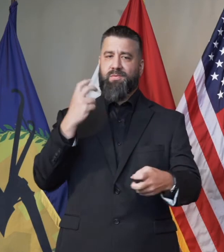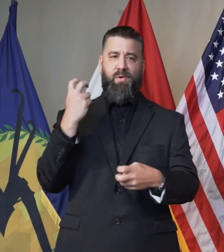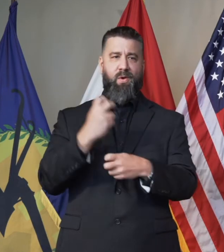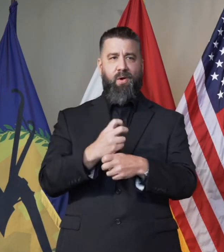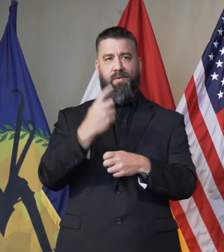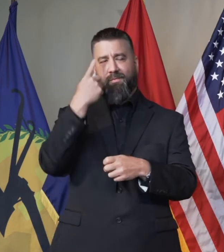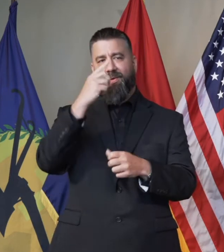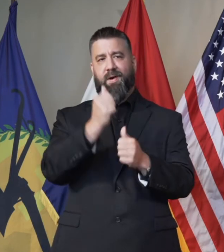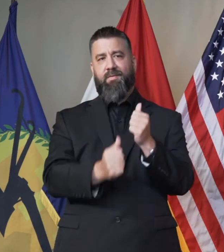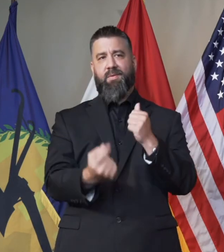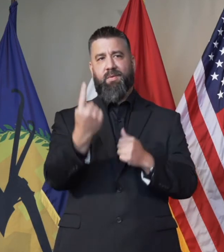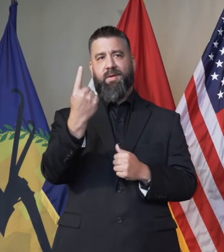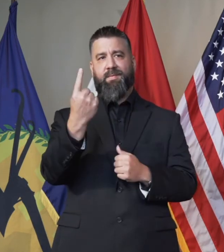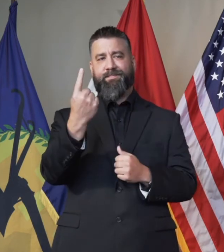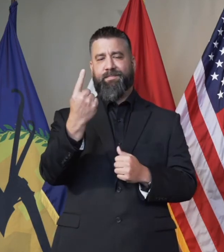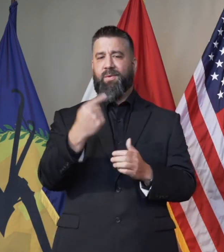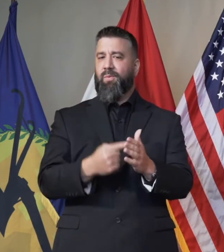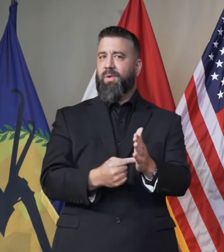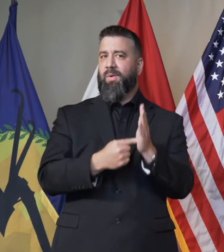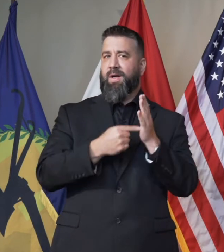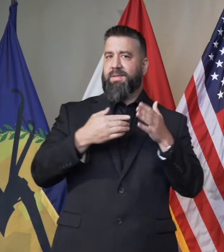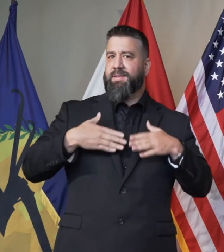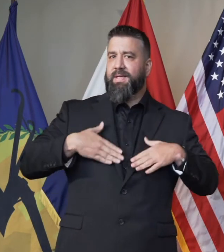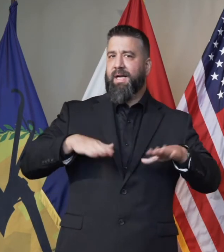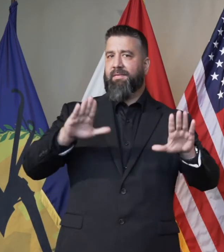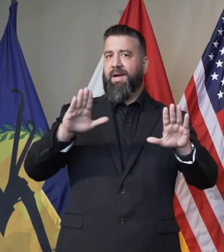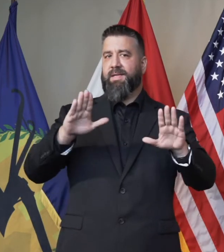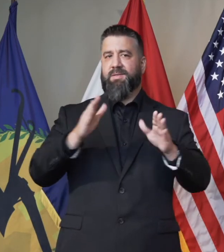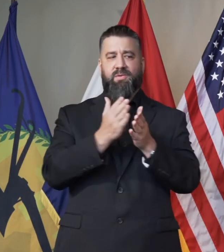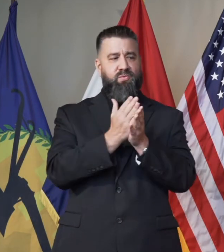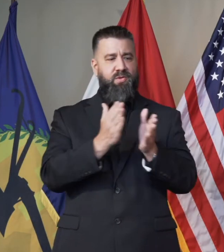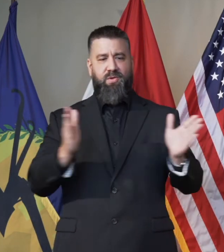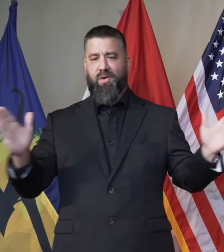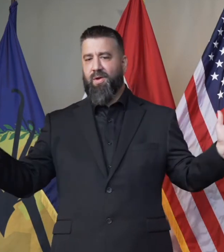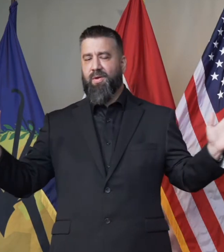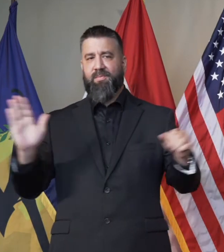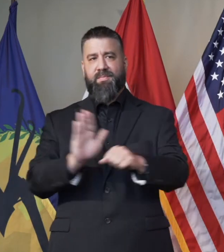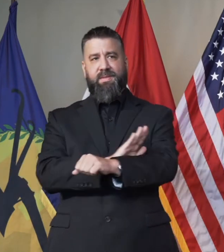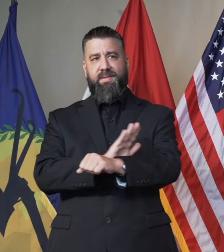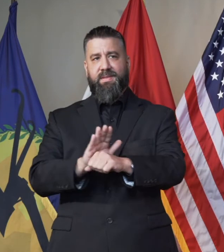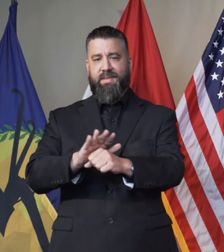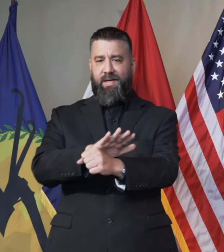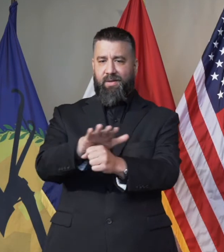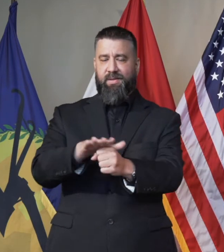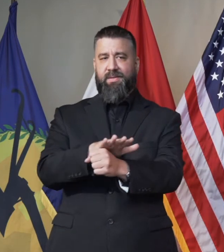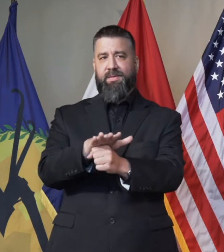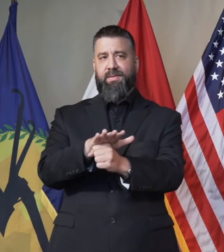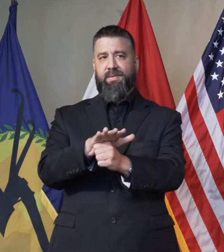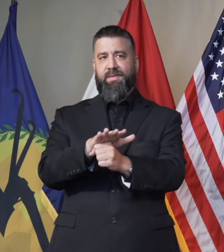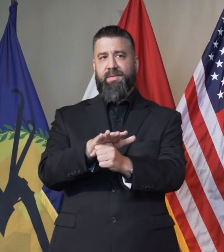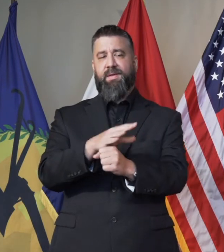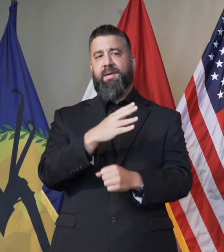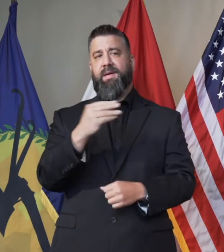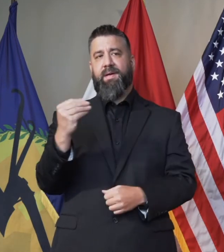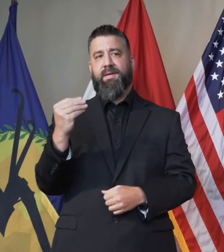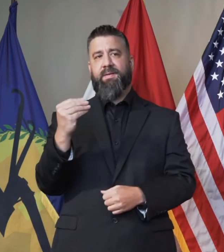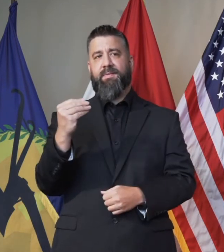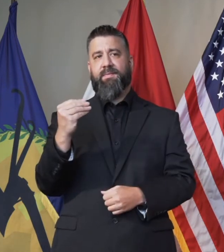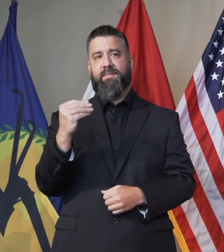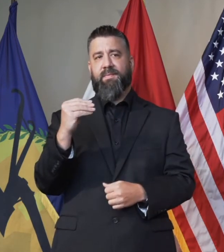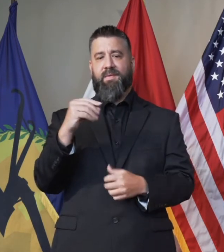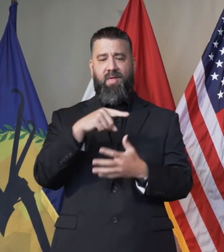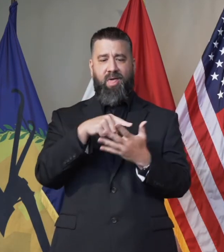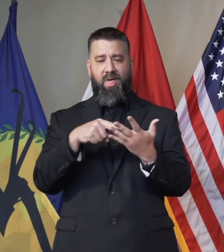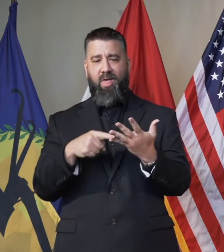They require sacrifice across all business sectors of our community, and all of